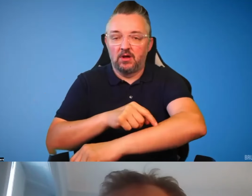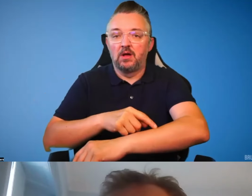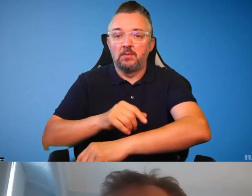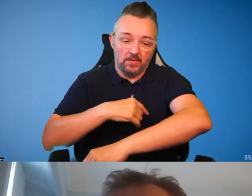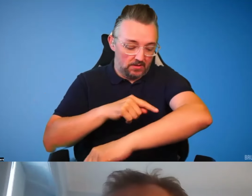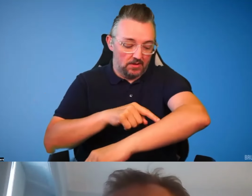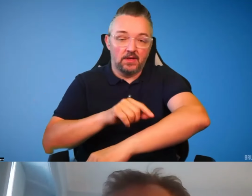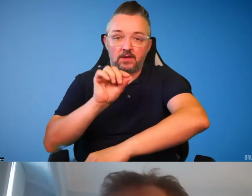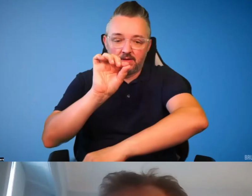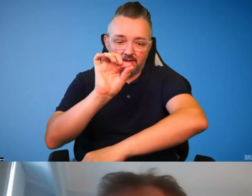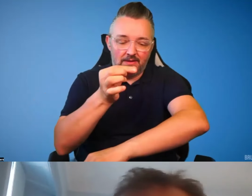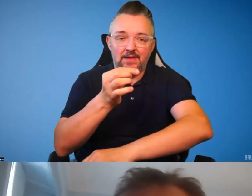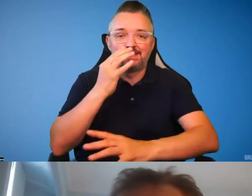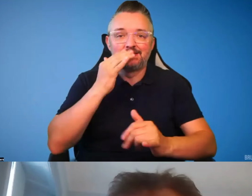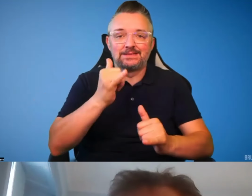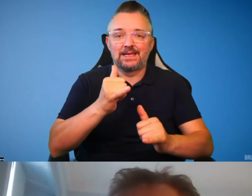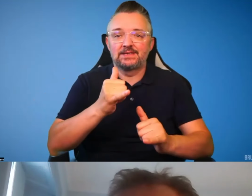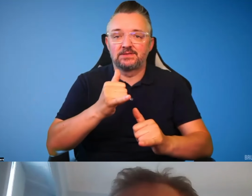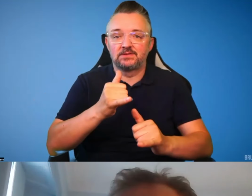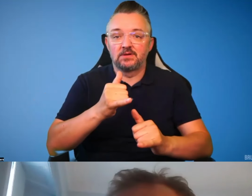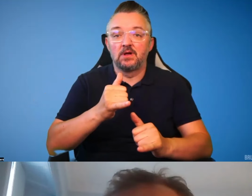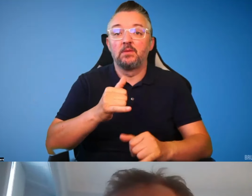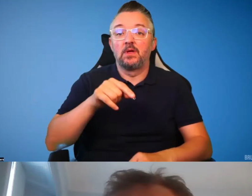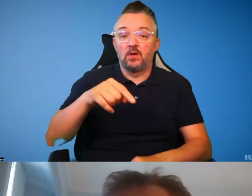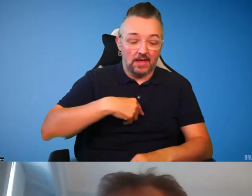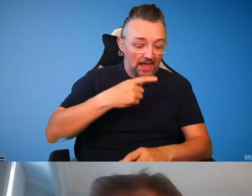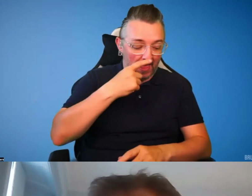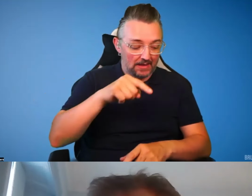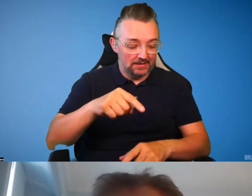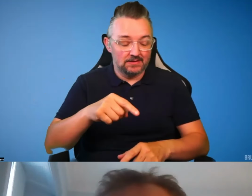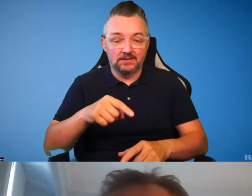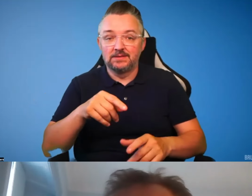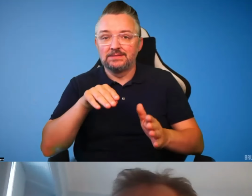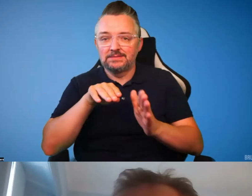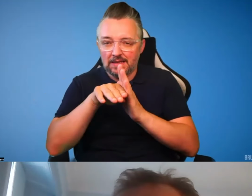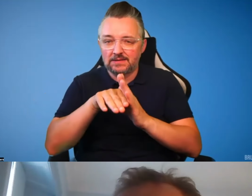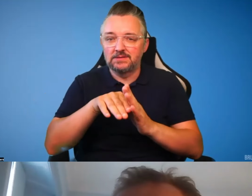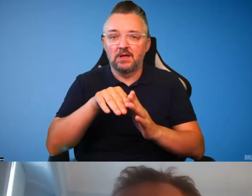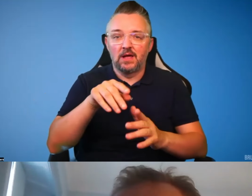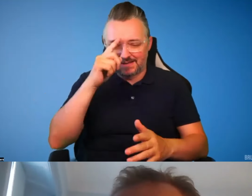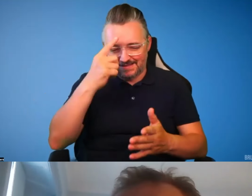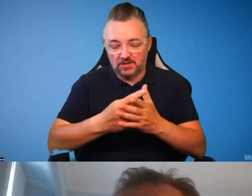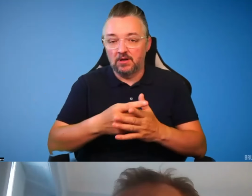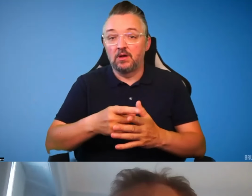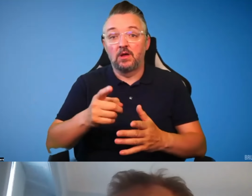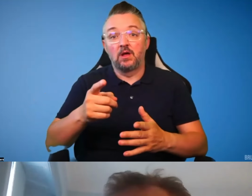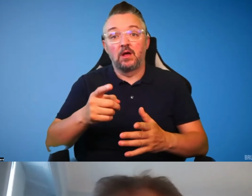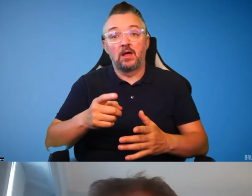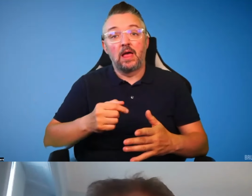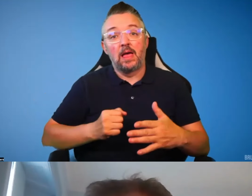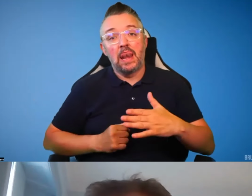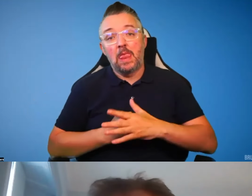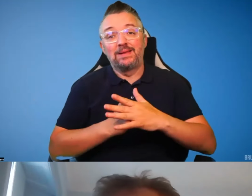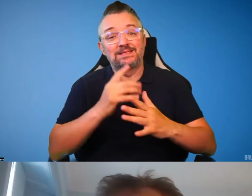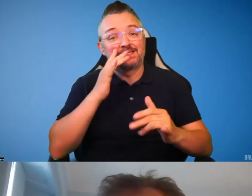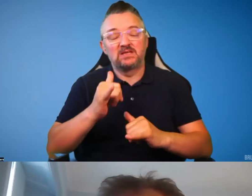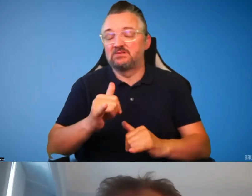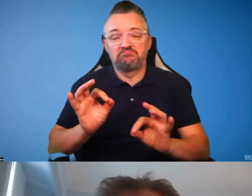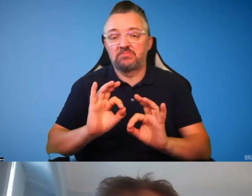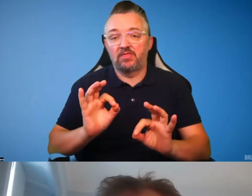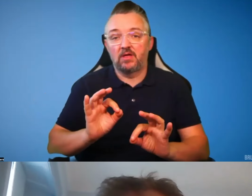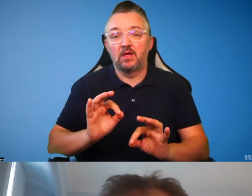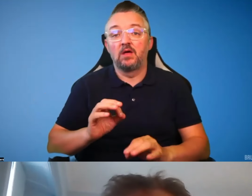from spots, but we can make a decision in each case. And as has been said, there's no restriction on testing. In terms of the